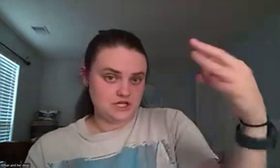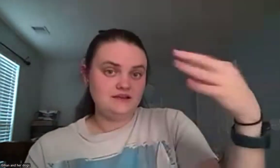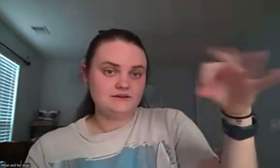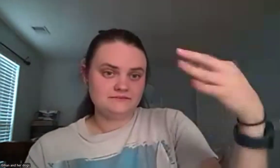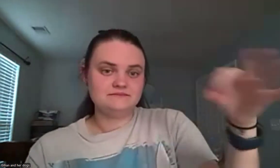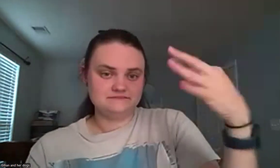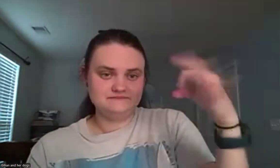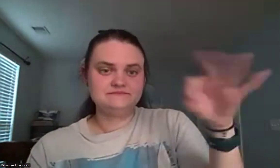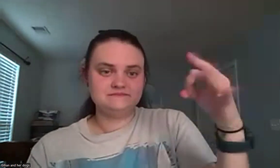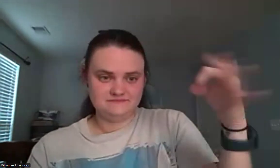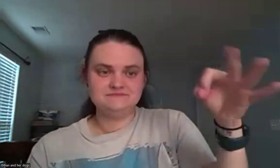shake.